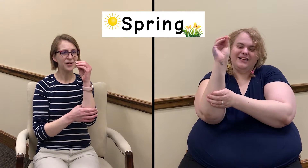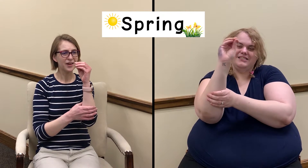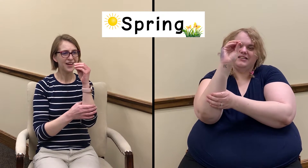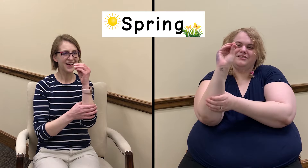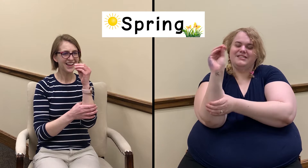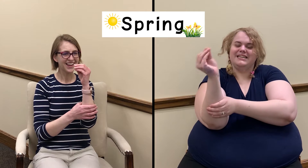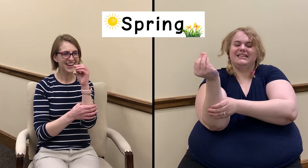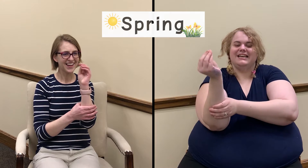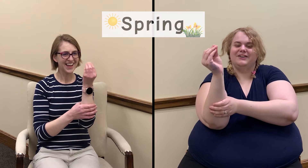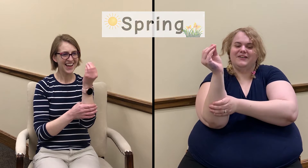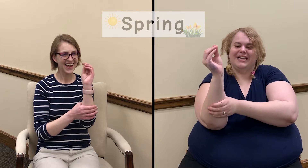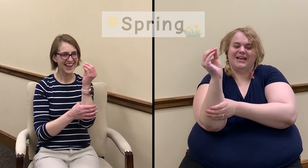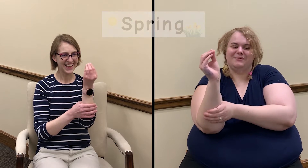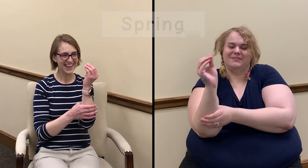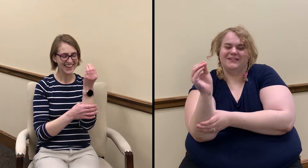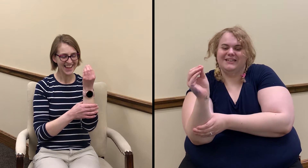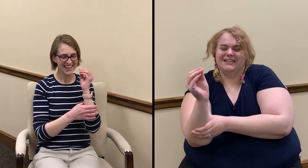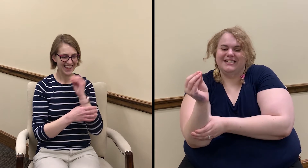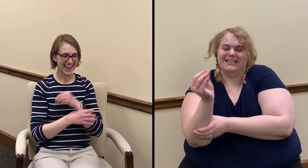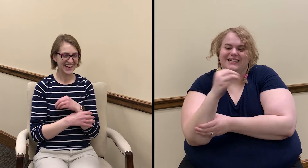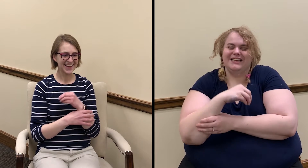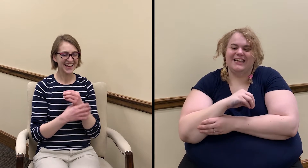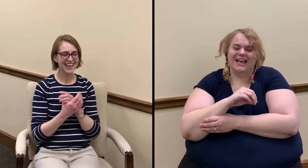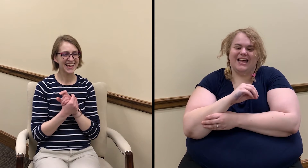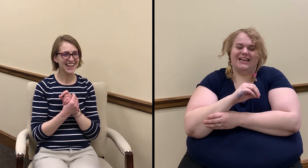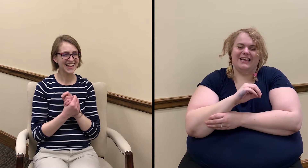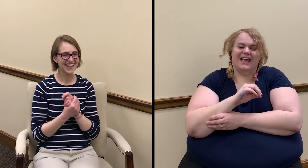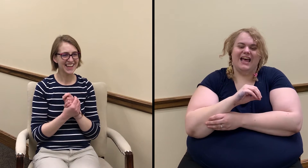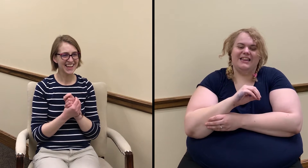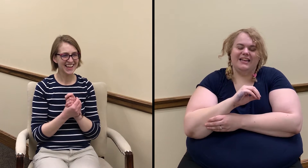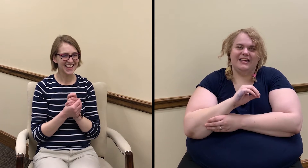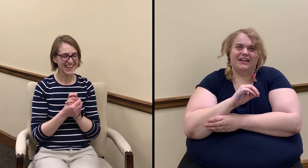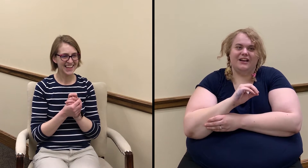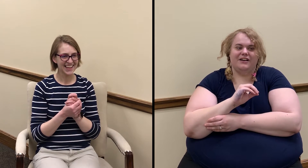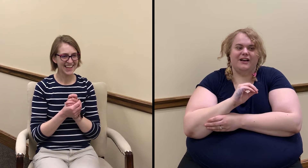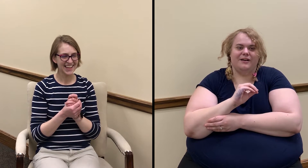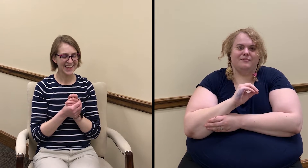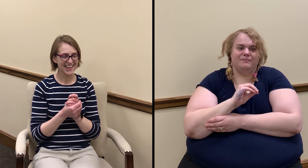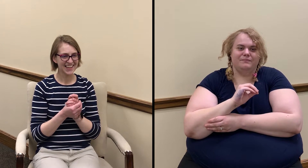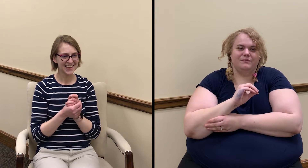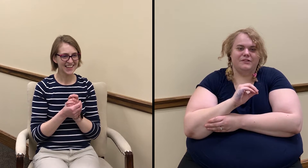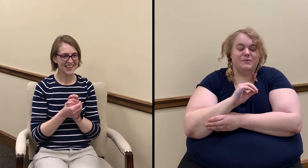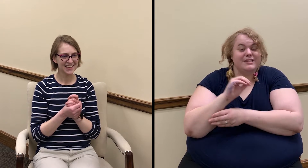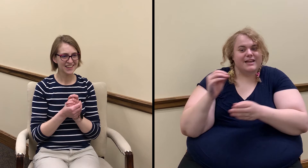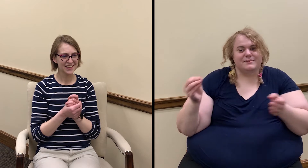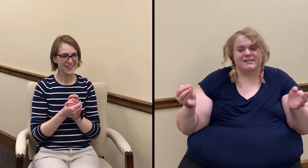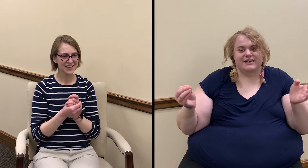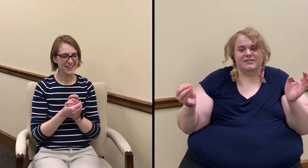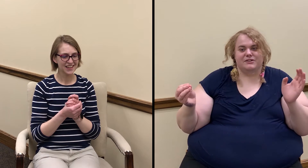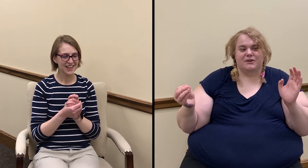it's a little seedling growing up. I like that. Yeah. And then, so what types of things grow?